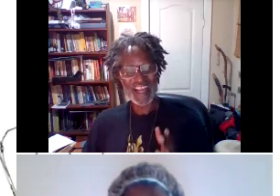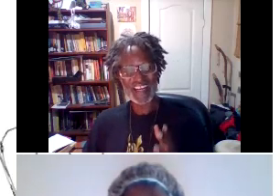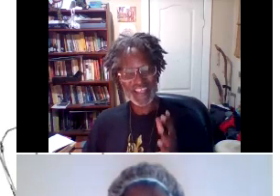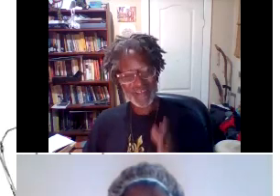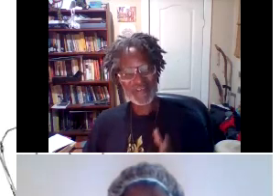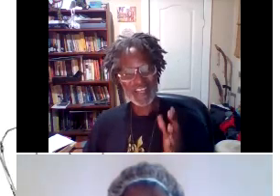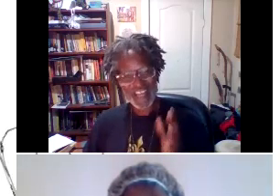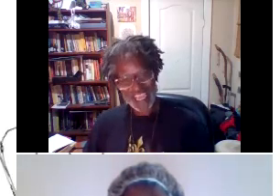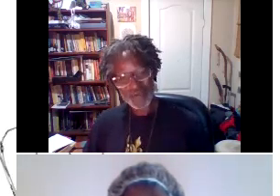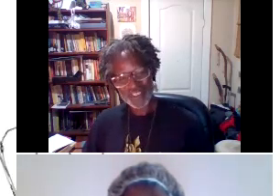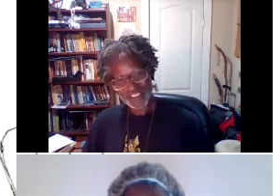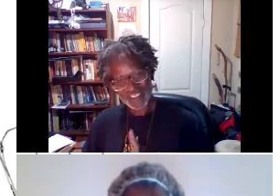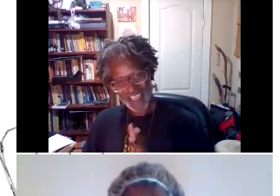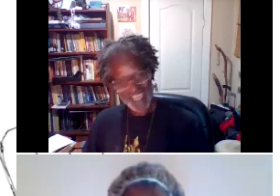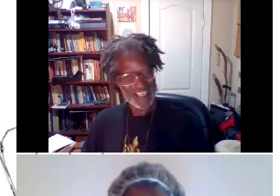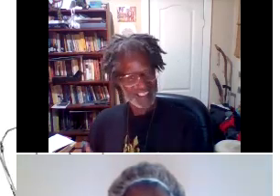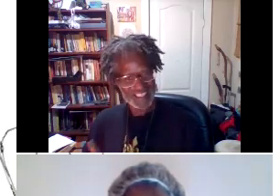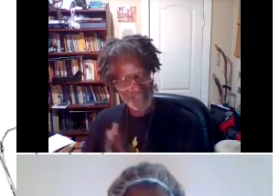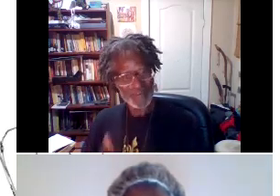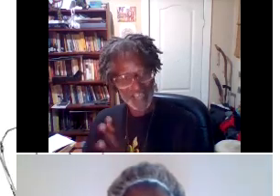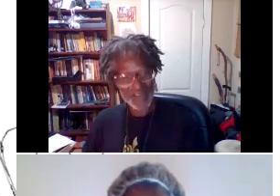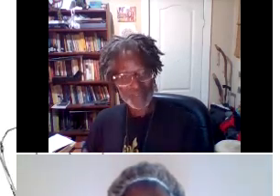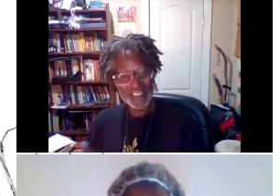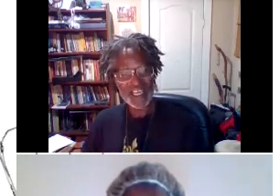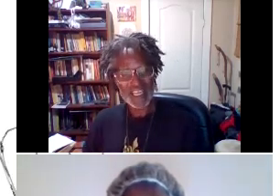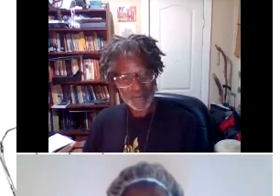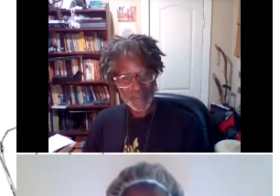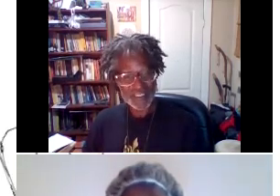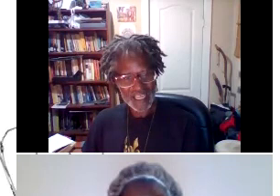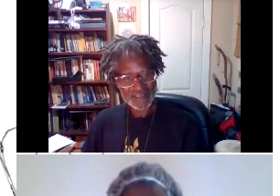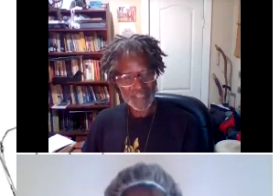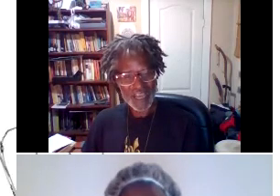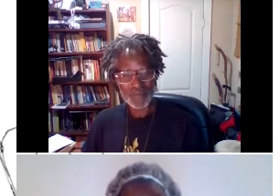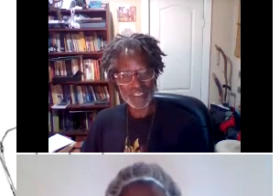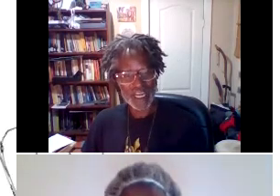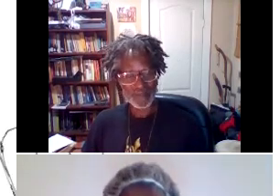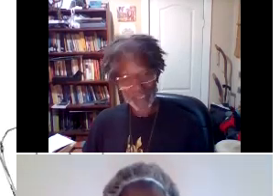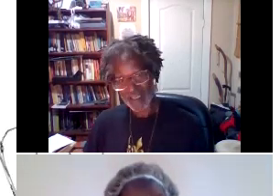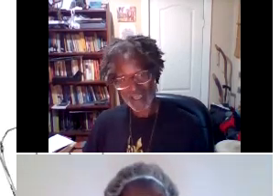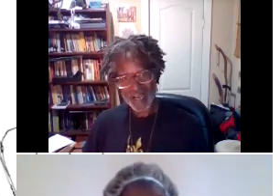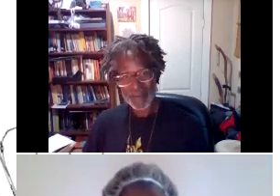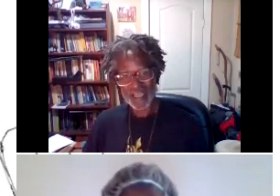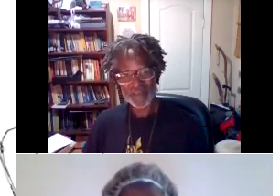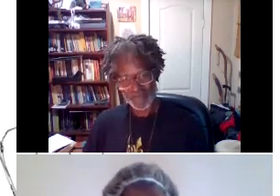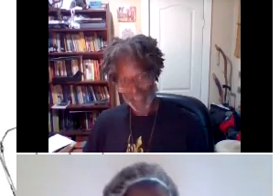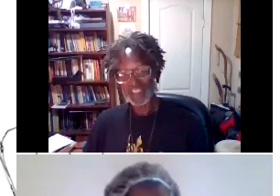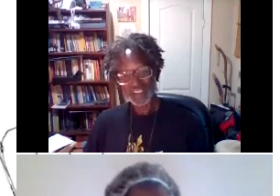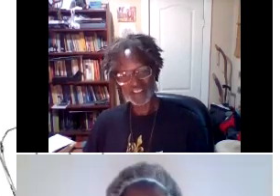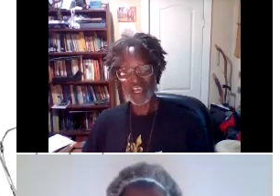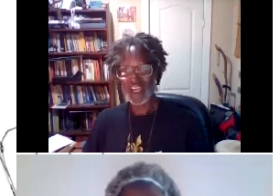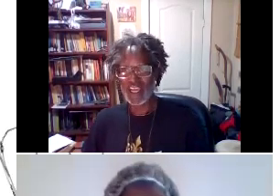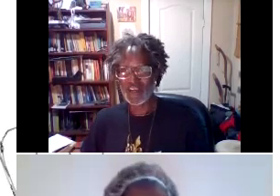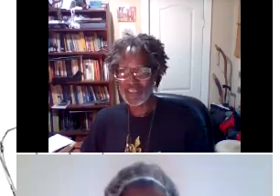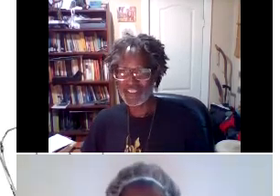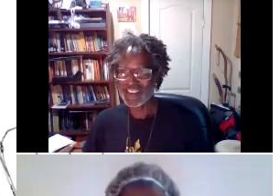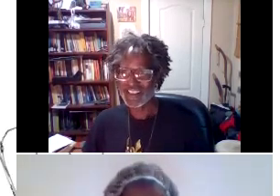you got different language, different language, sign language. That what Yes, got deep. you I'm have like French Spanish,